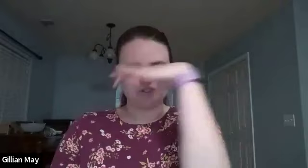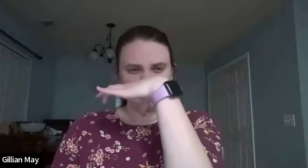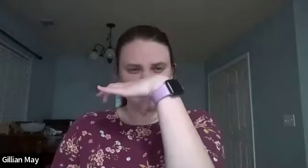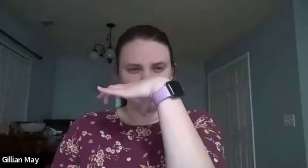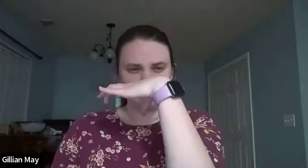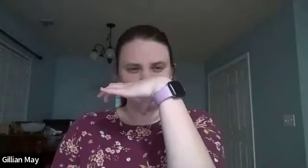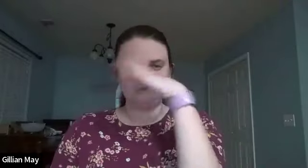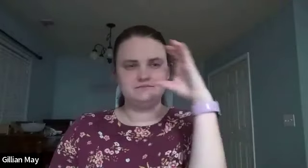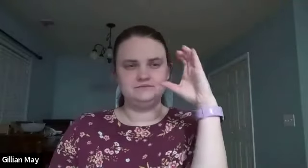strange,